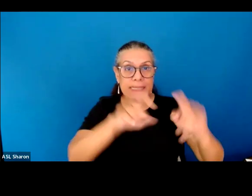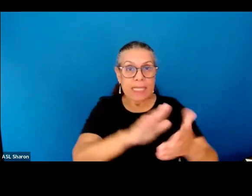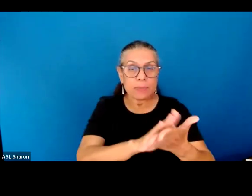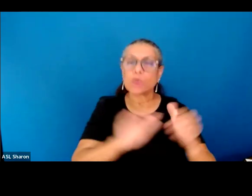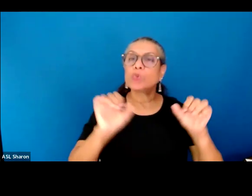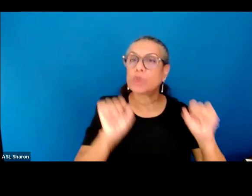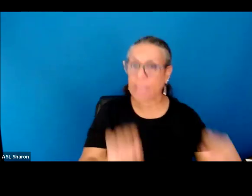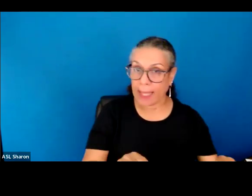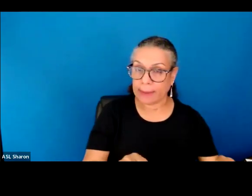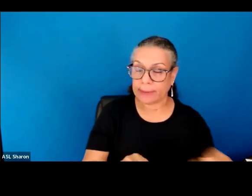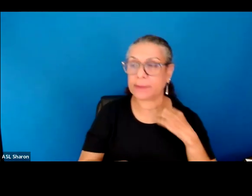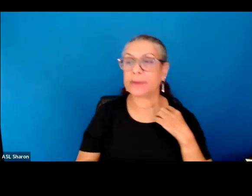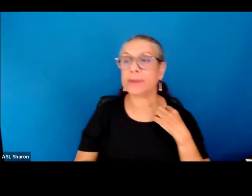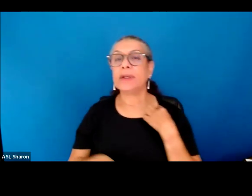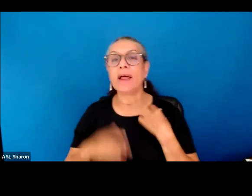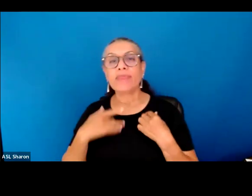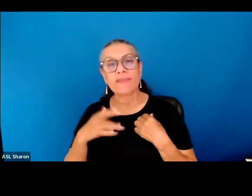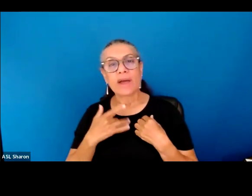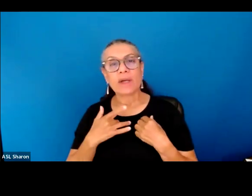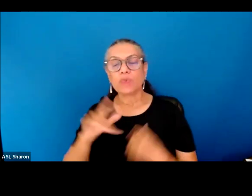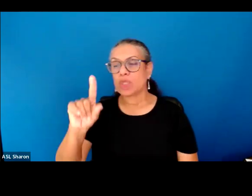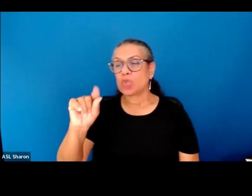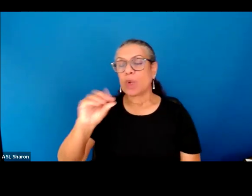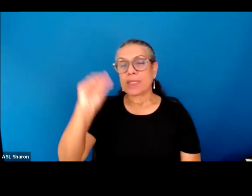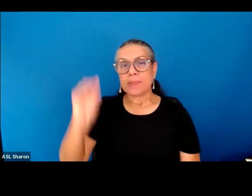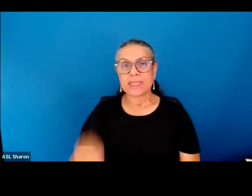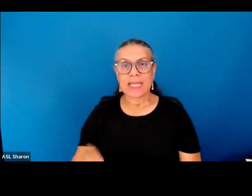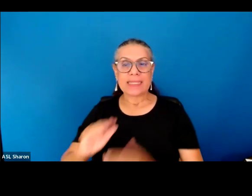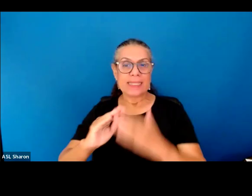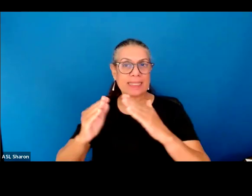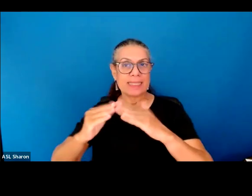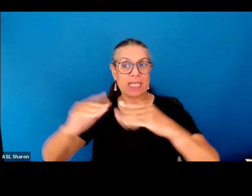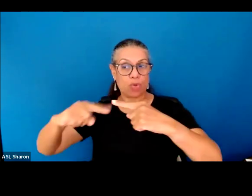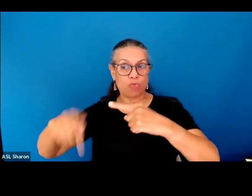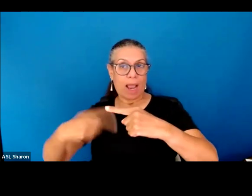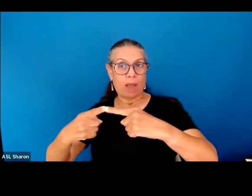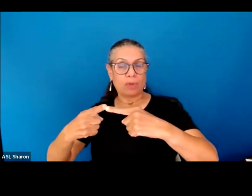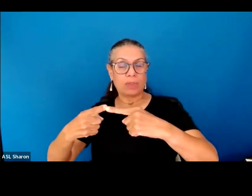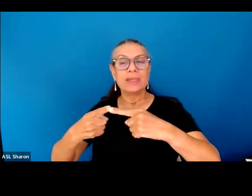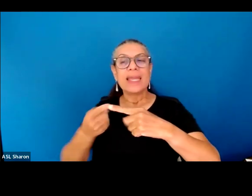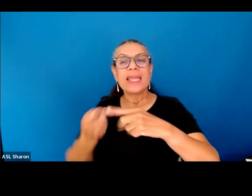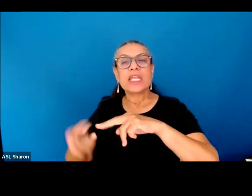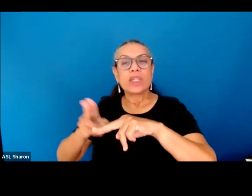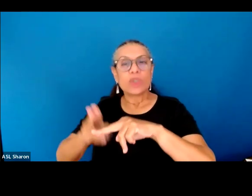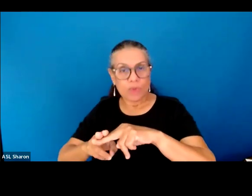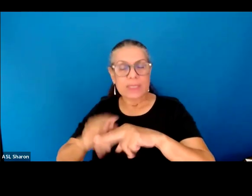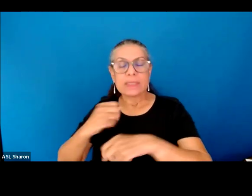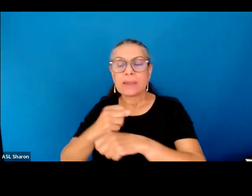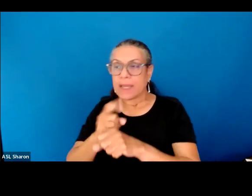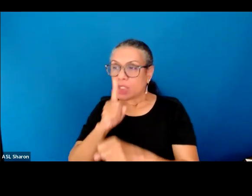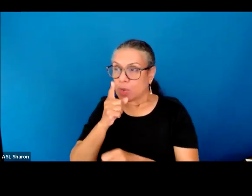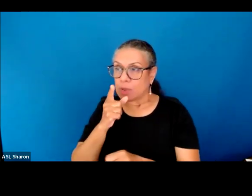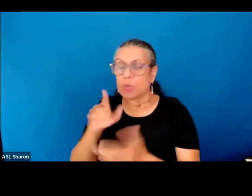they also felt that the addition of the 20% citywide round increases the percentage of invitations that all students are considered